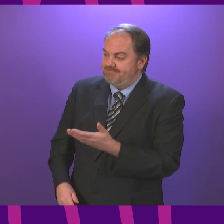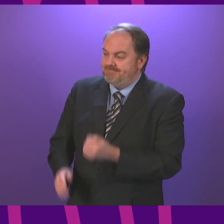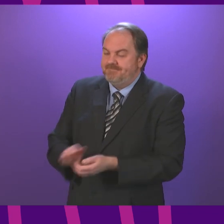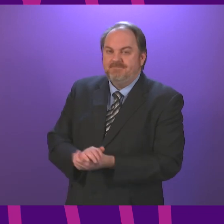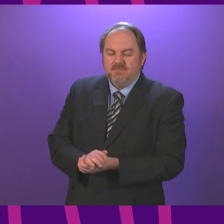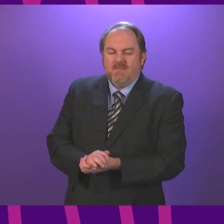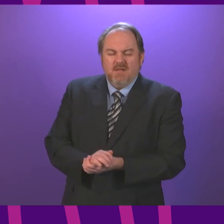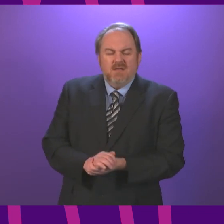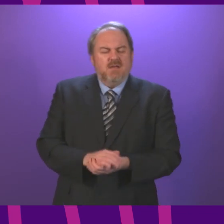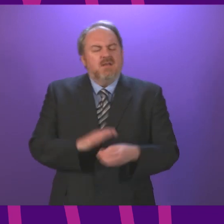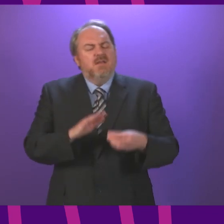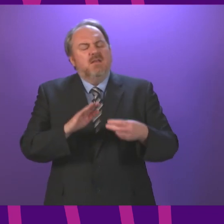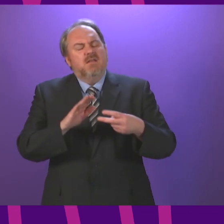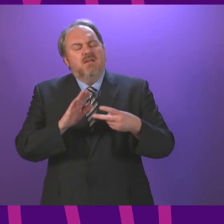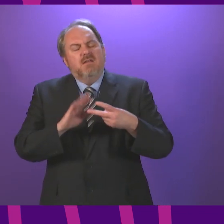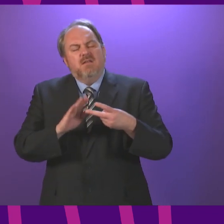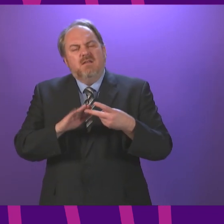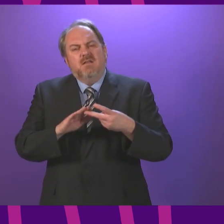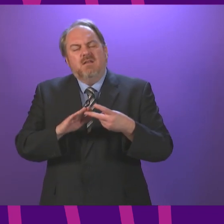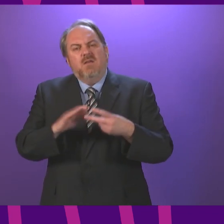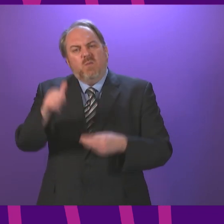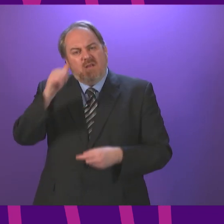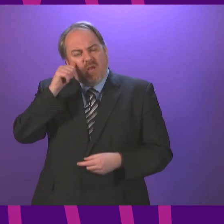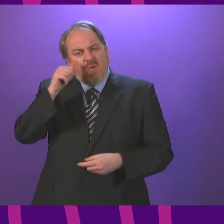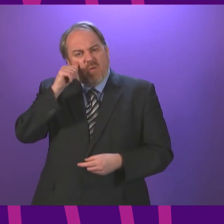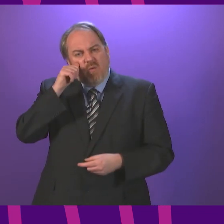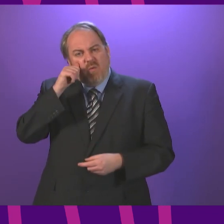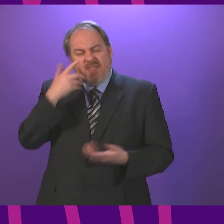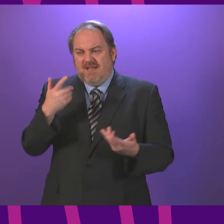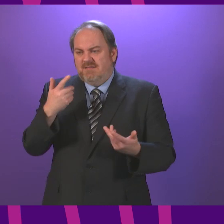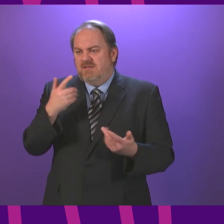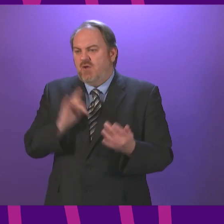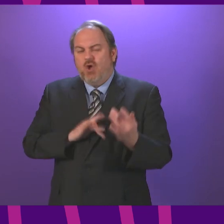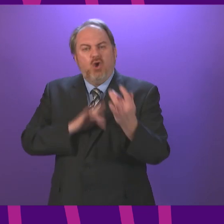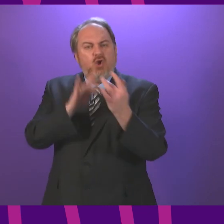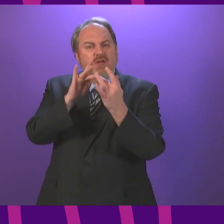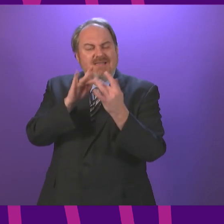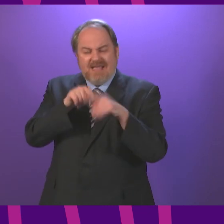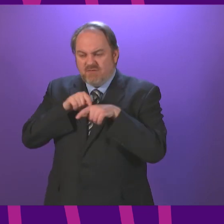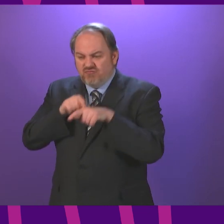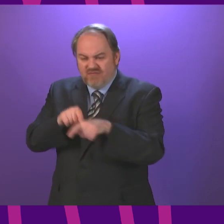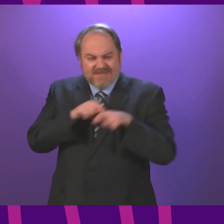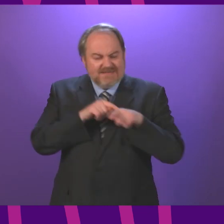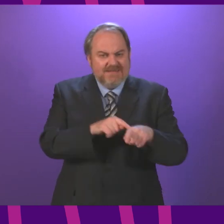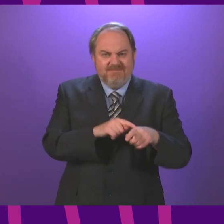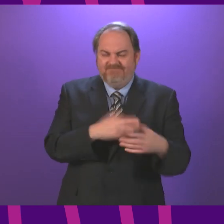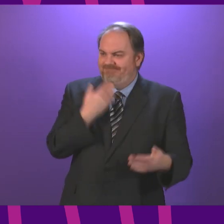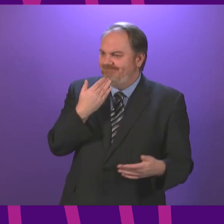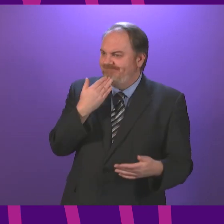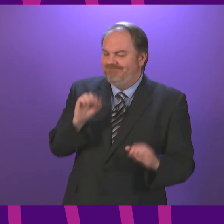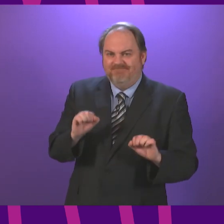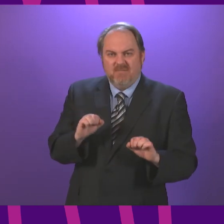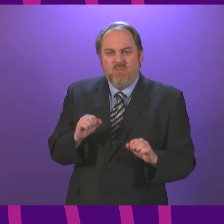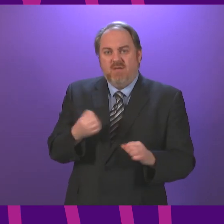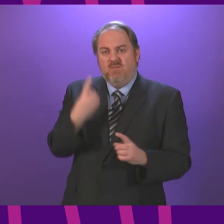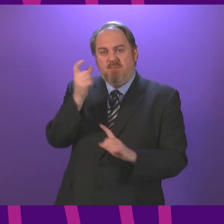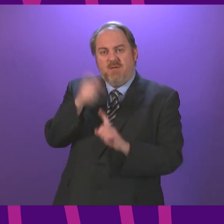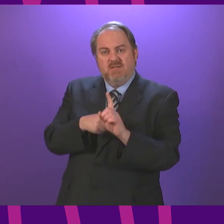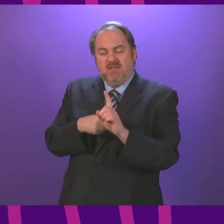In addition to these reports of incomplete contact tracing data in Scotland, there are also reports of a lost case